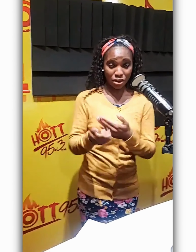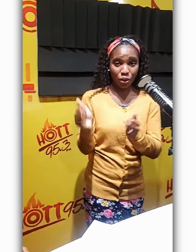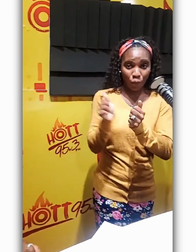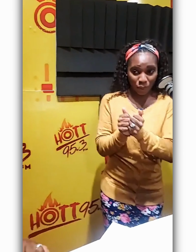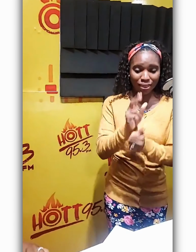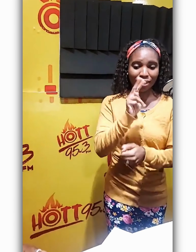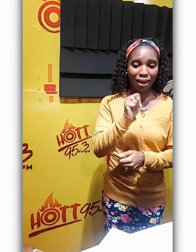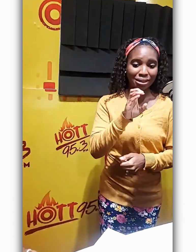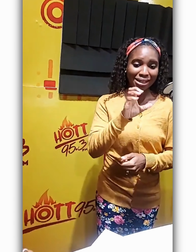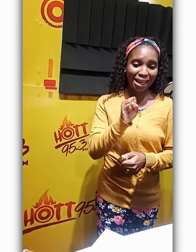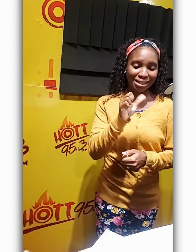project?